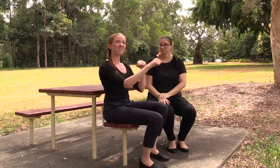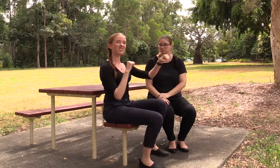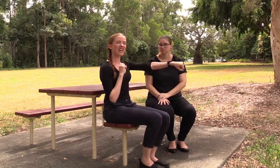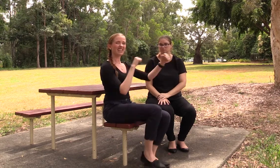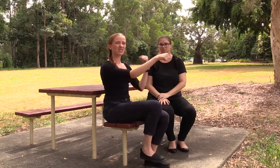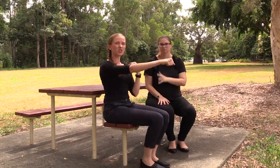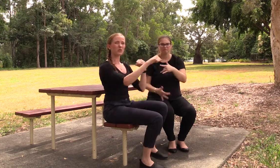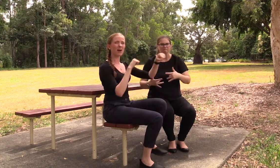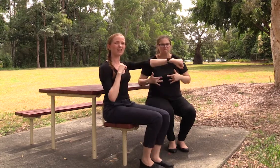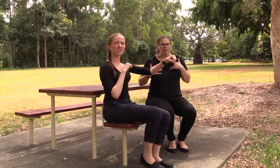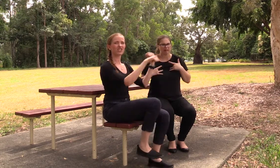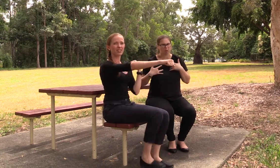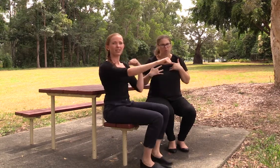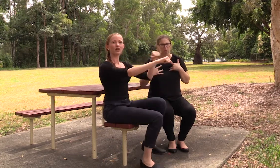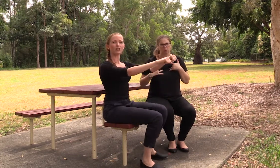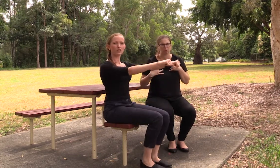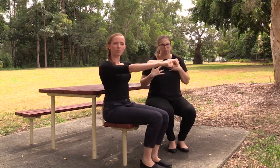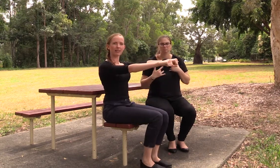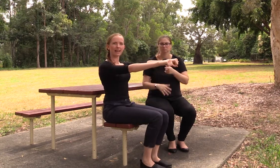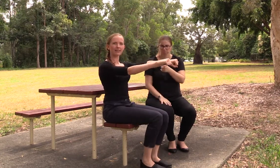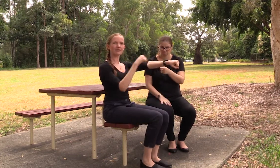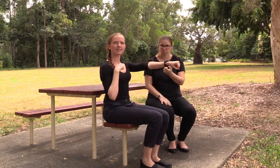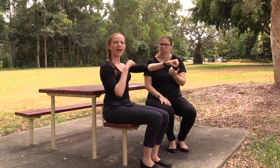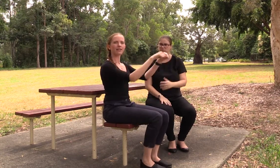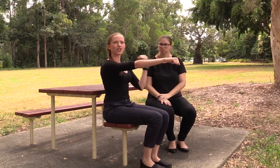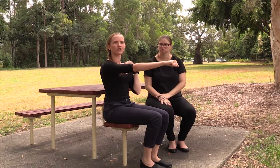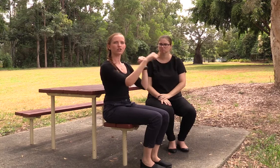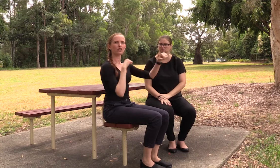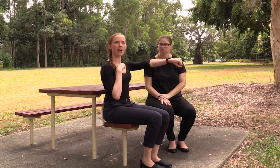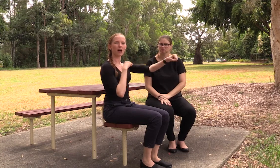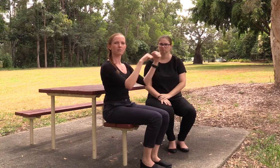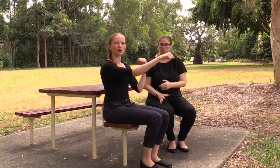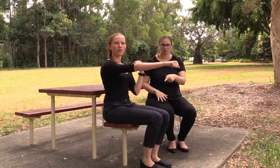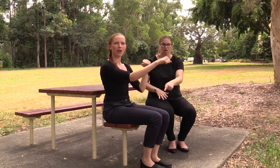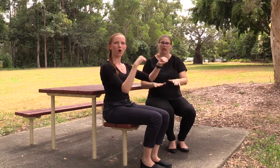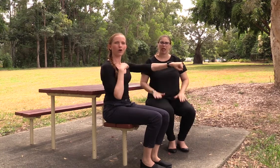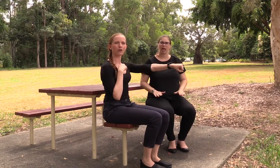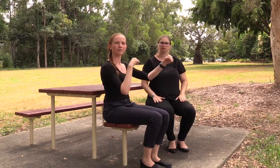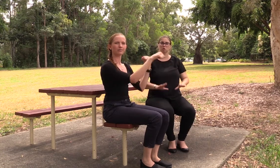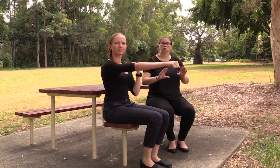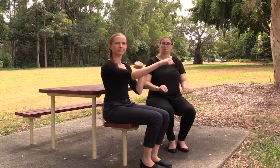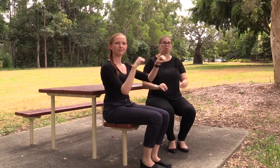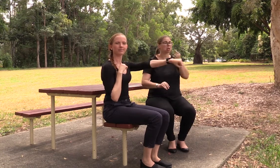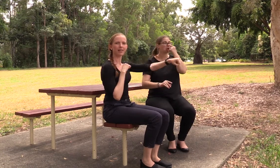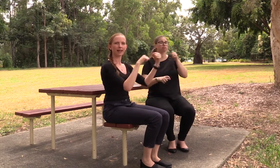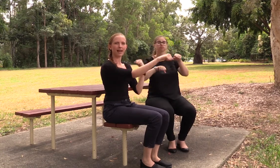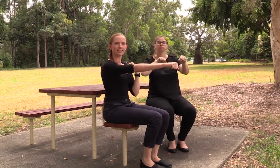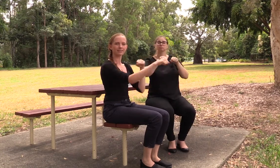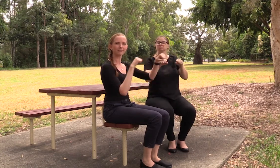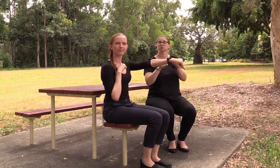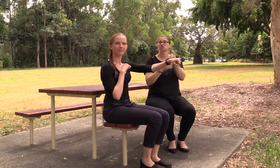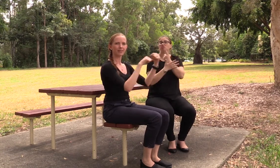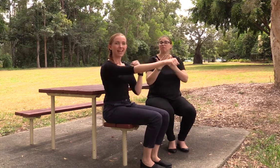If that feels like it's too much, you could stop the legs and just do the arms on there. Like